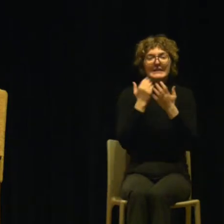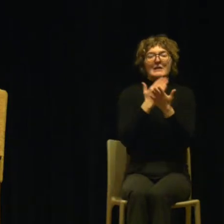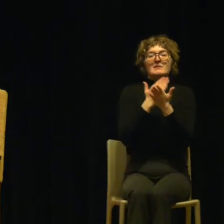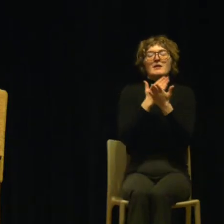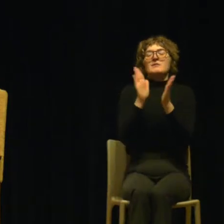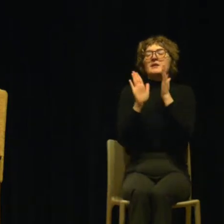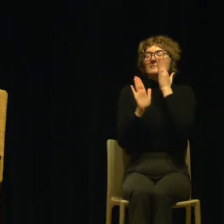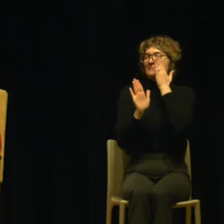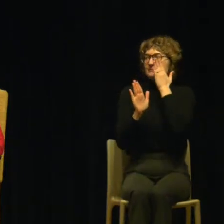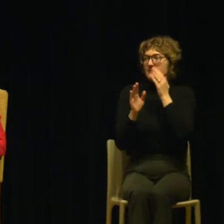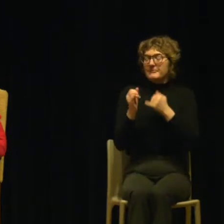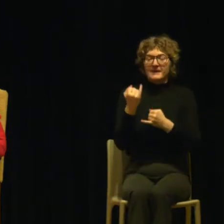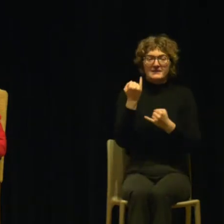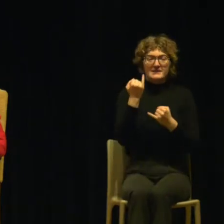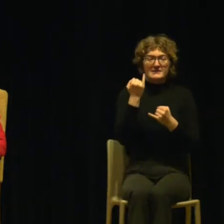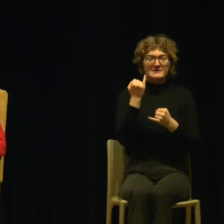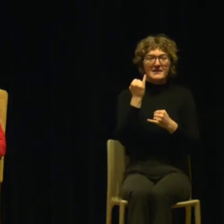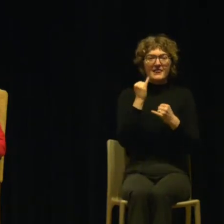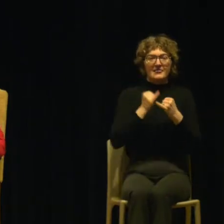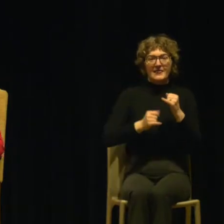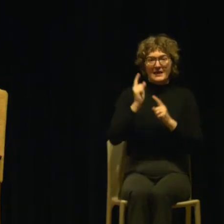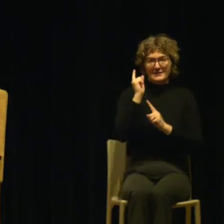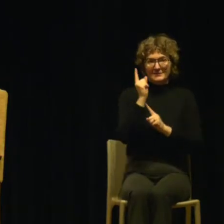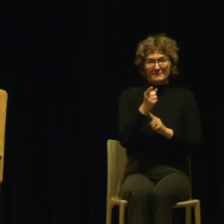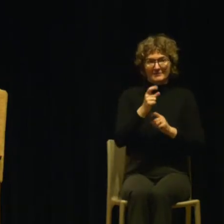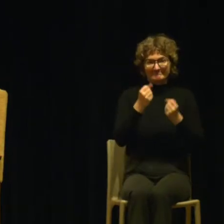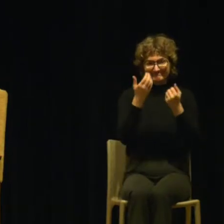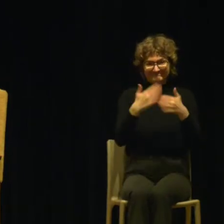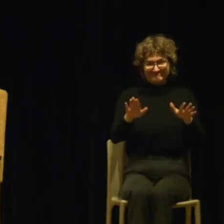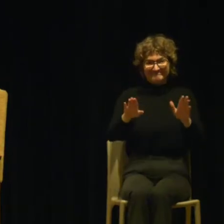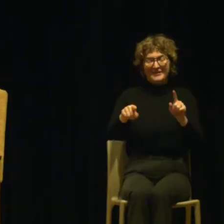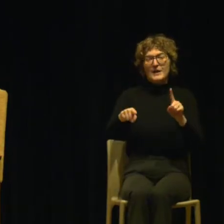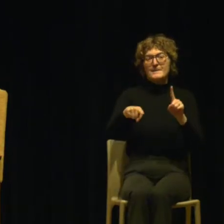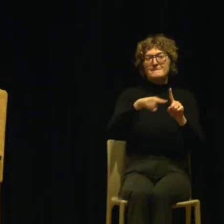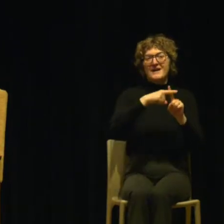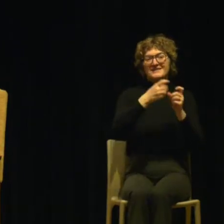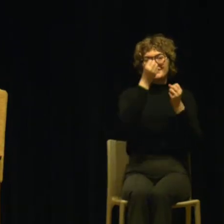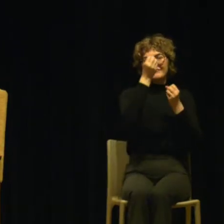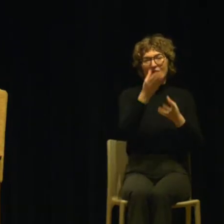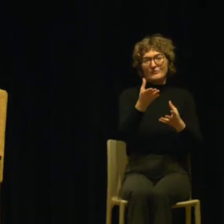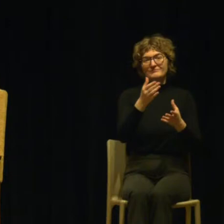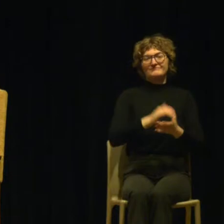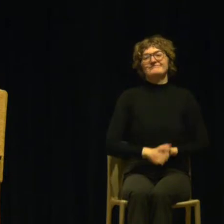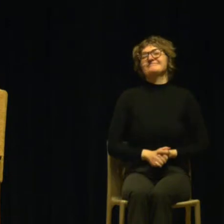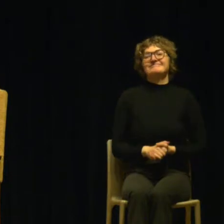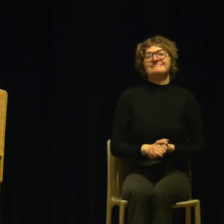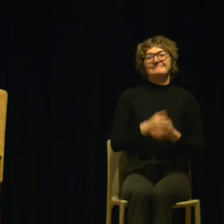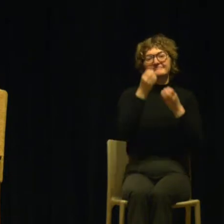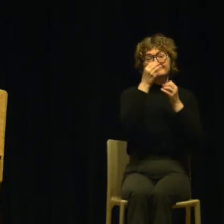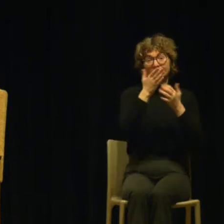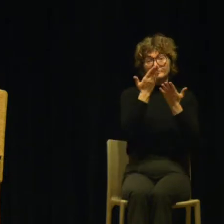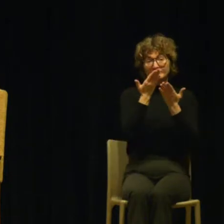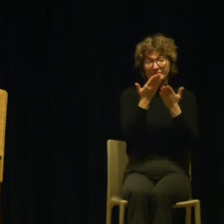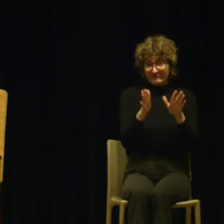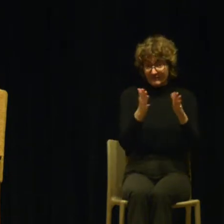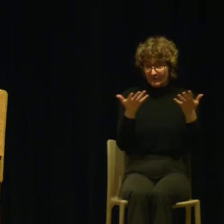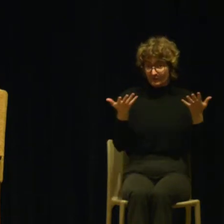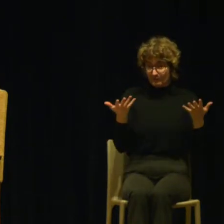So listen, only take the minimum. In this final minute, we are going to end on a positive note. Yes, we are. And the note we're going to end on